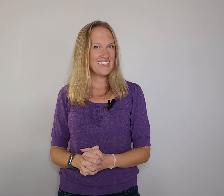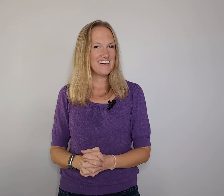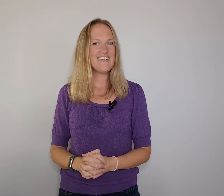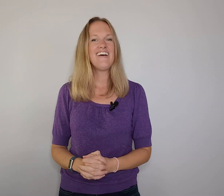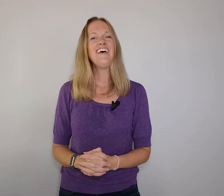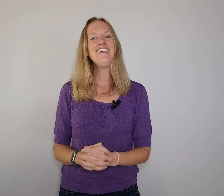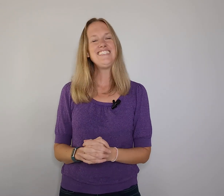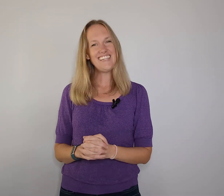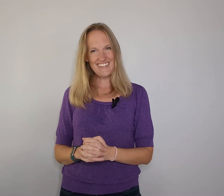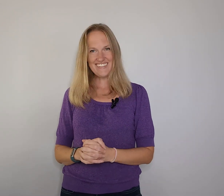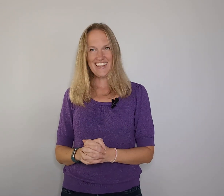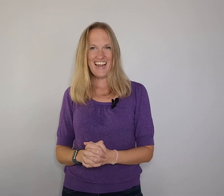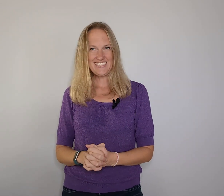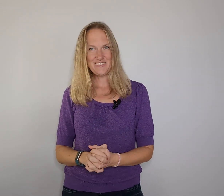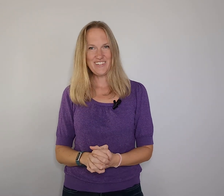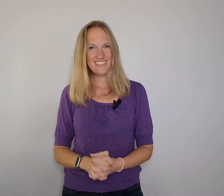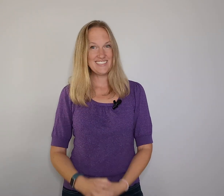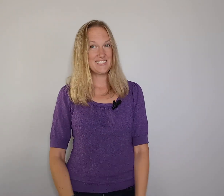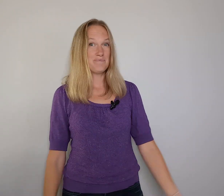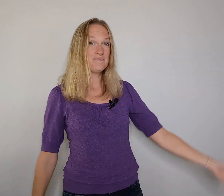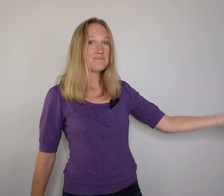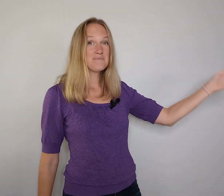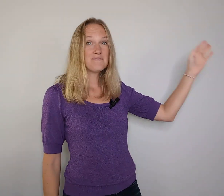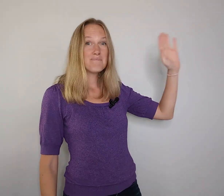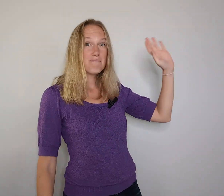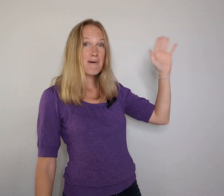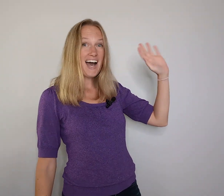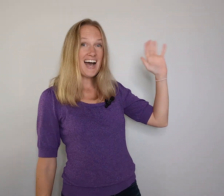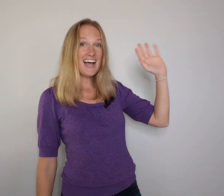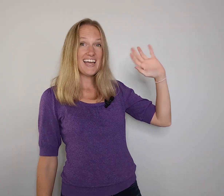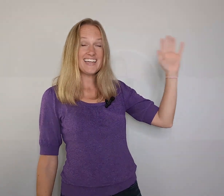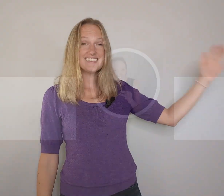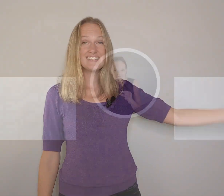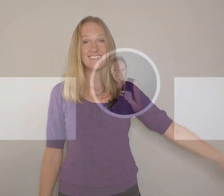see you in the next video to learn the next verse. Bye.